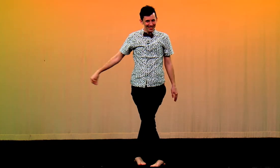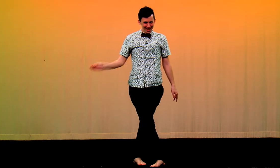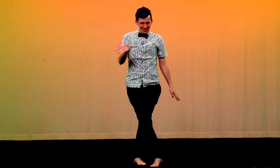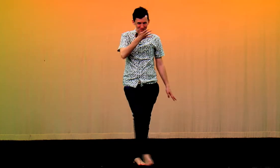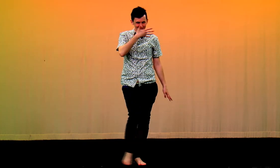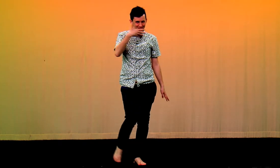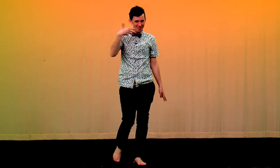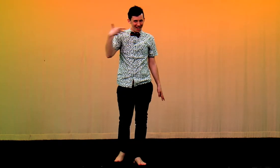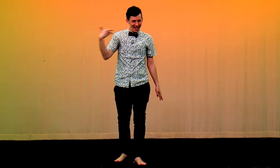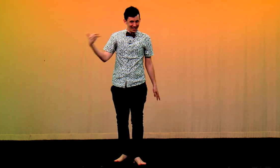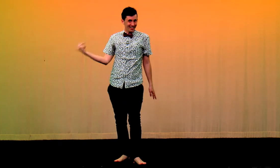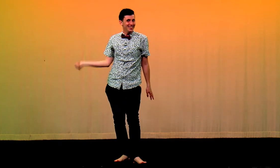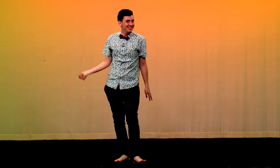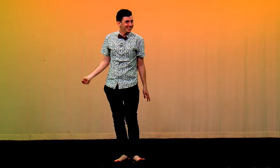She was smiling.